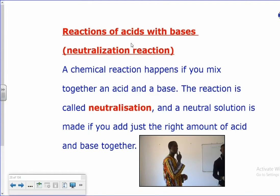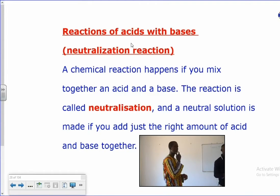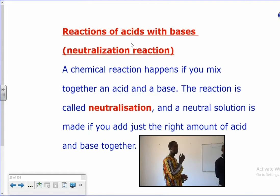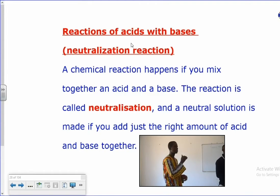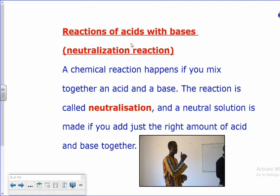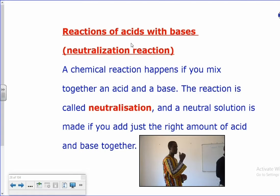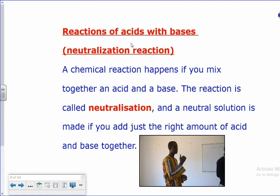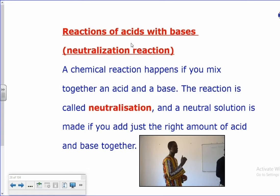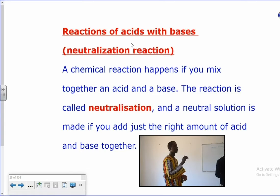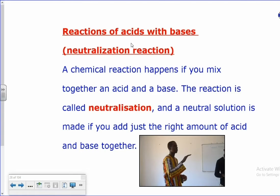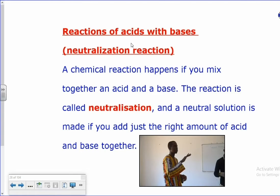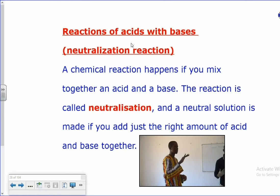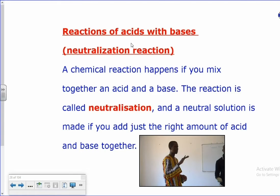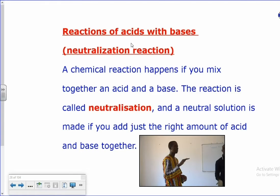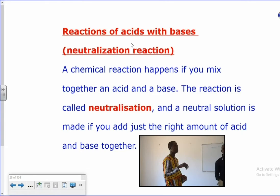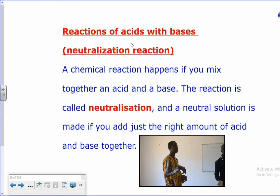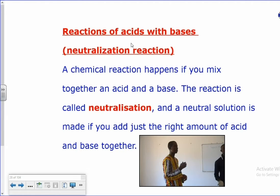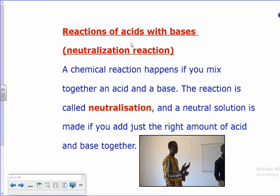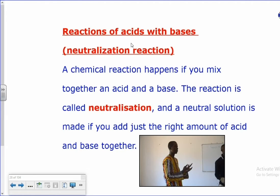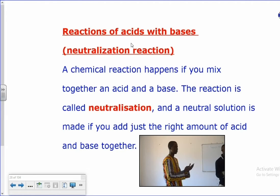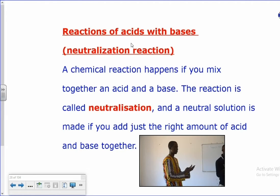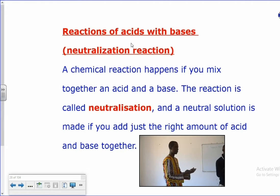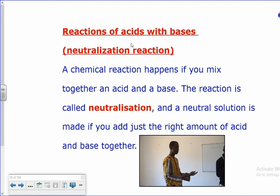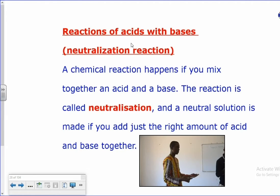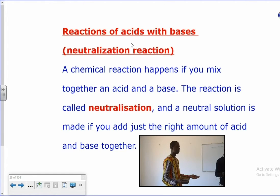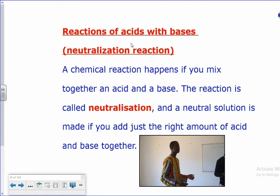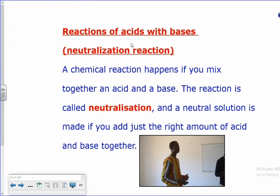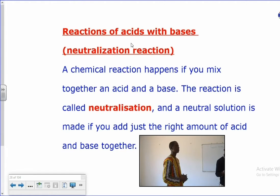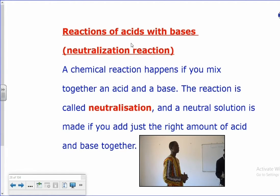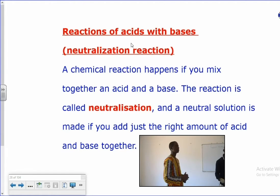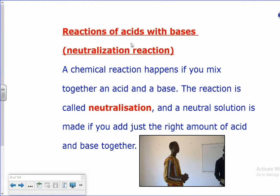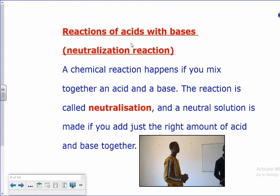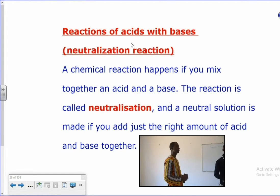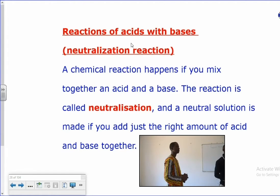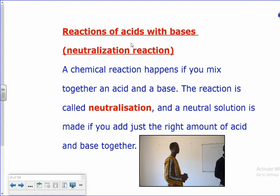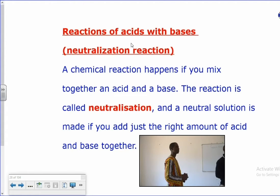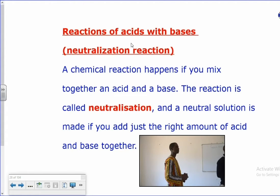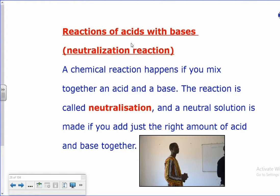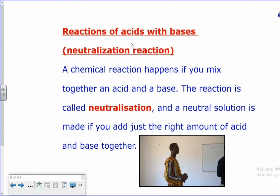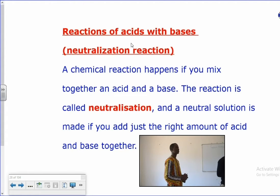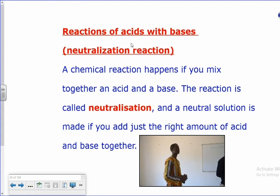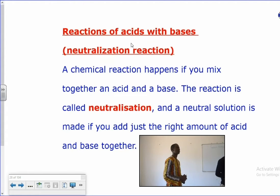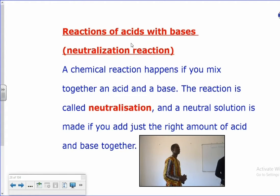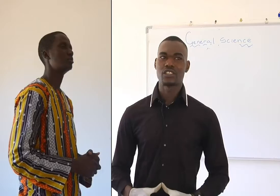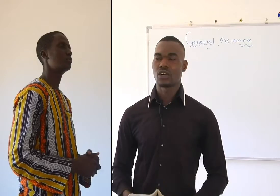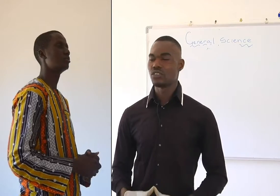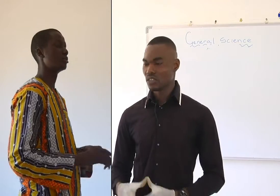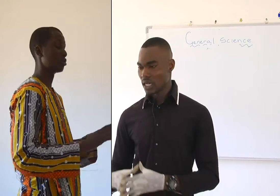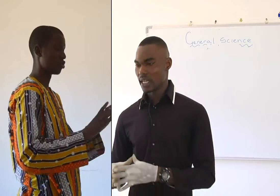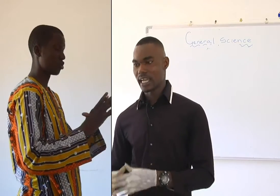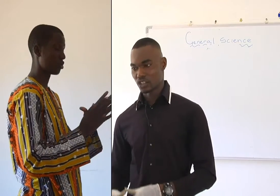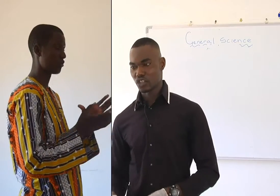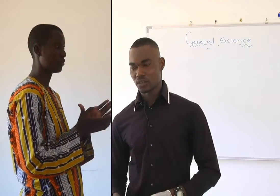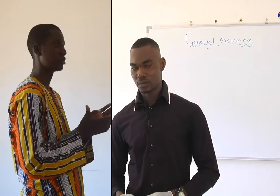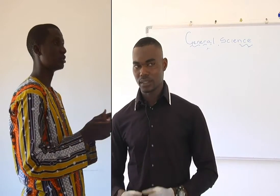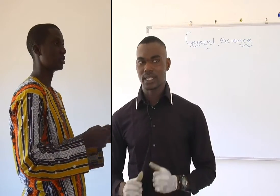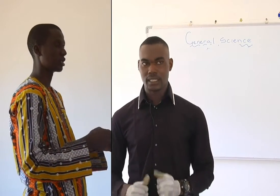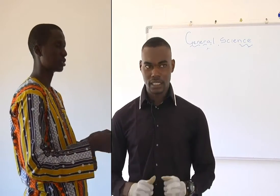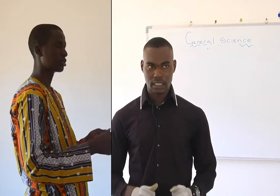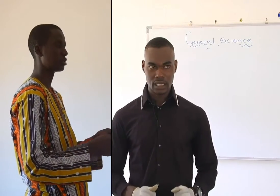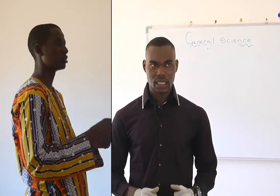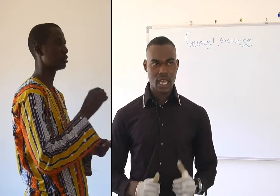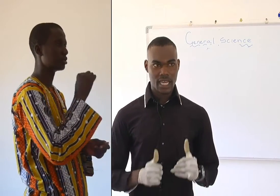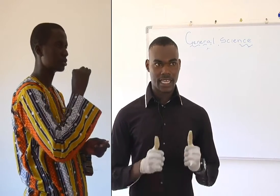neutral and the salt will be neutral. So this reaction as a whole is called neutralization reaction.